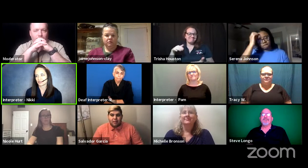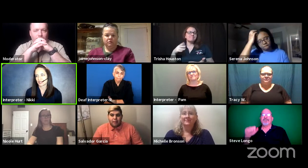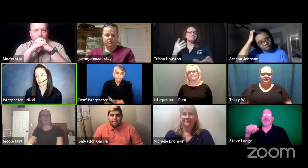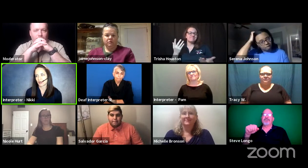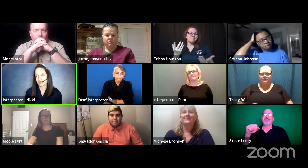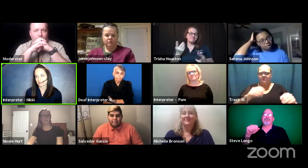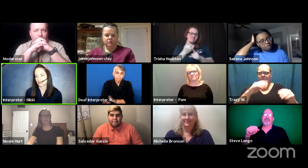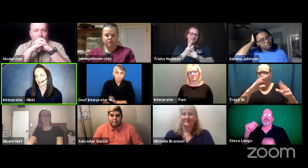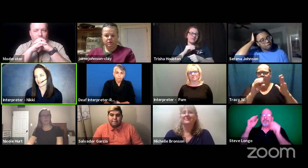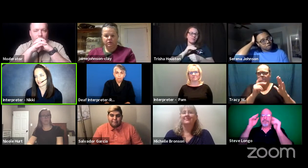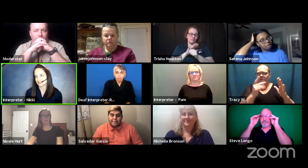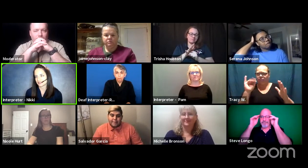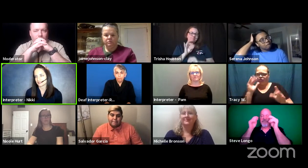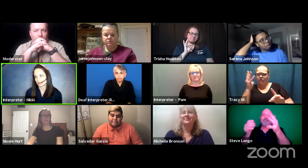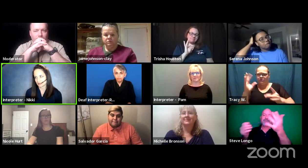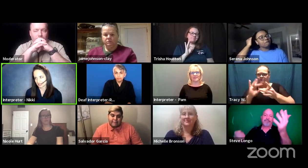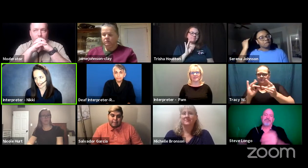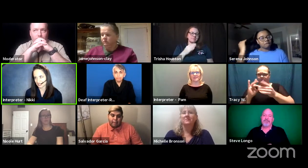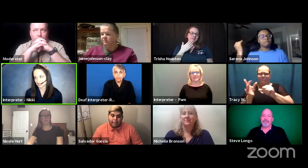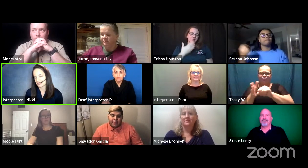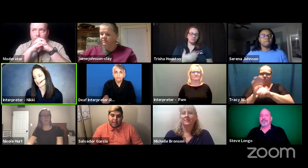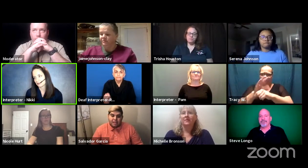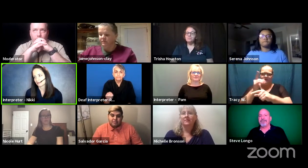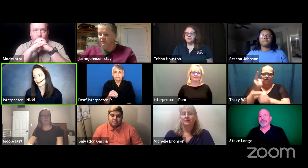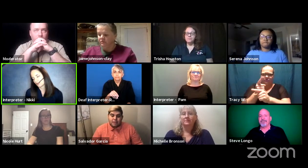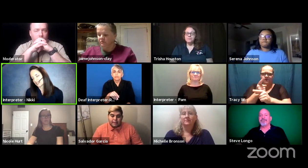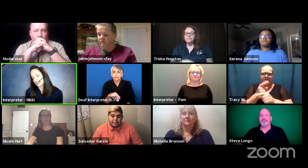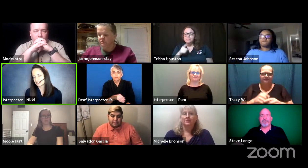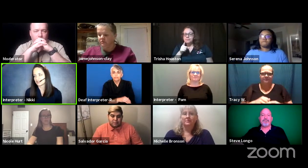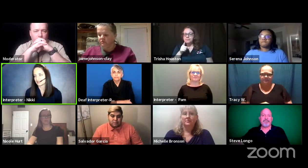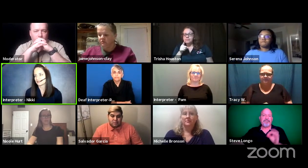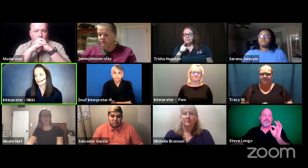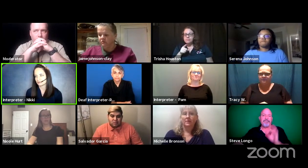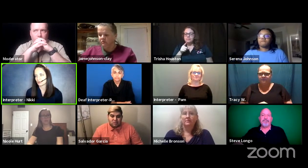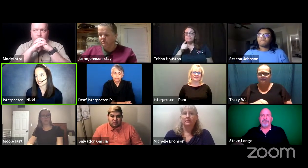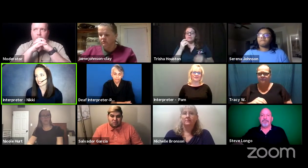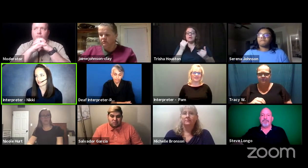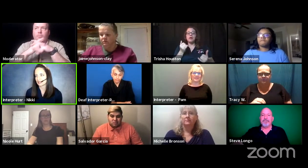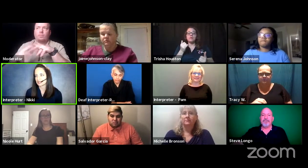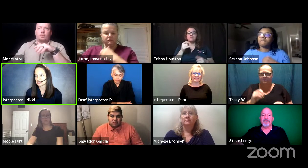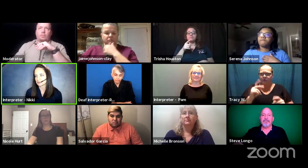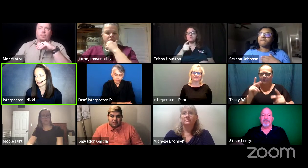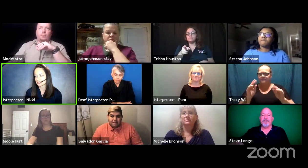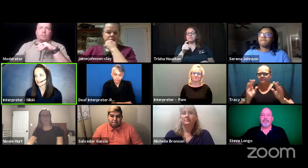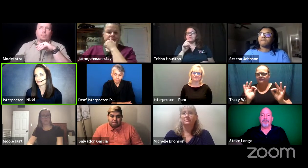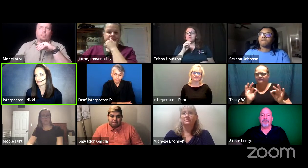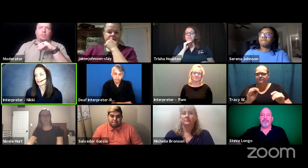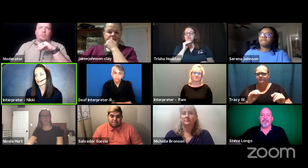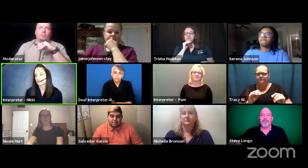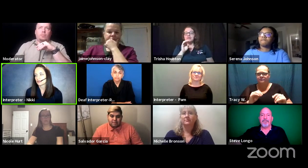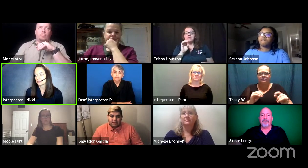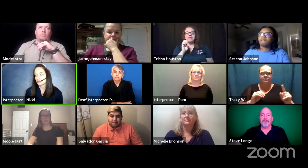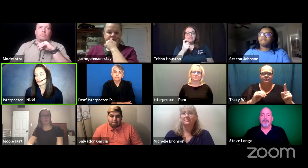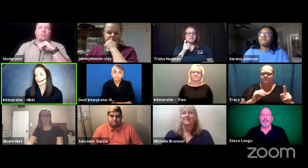understand why that money is still outstanding. COVID-19 would definitely explain it. All